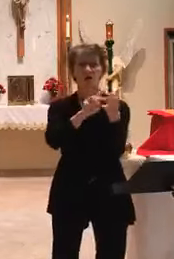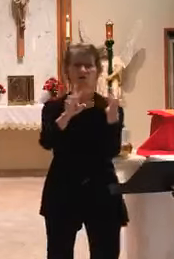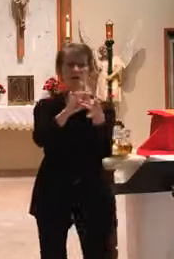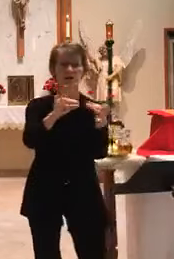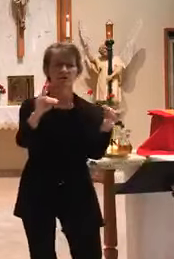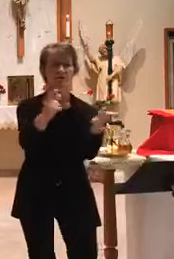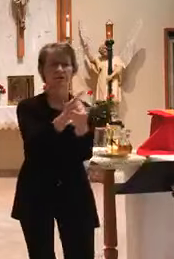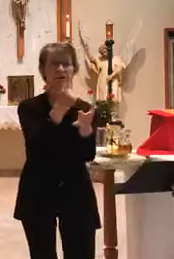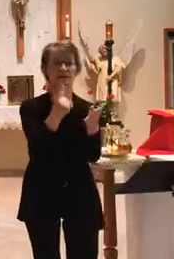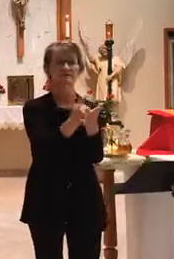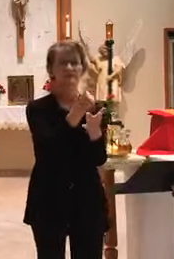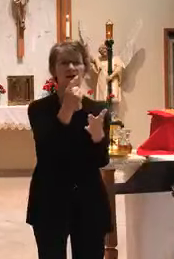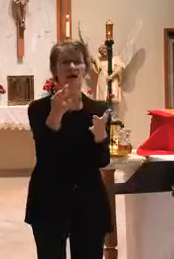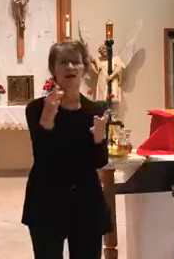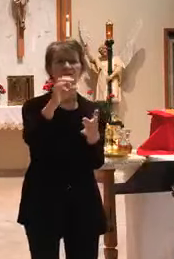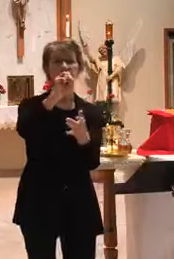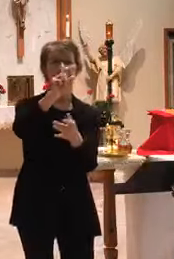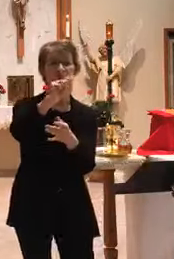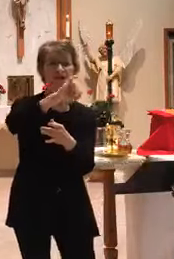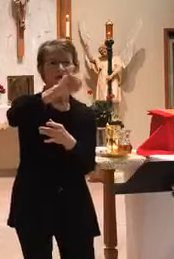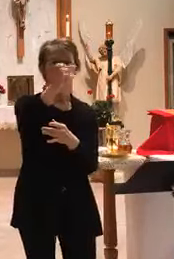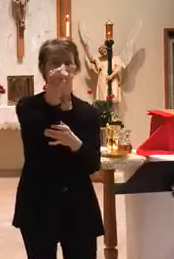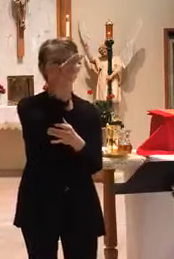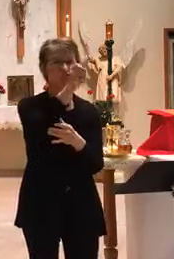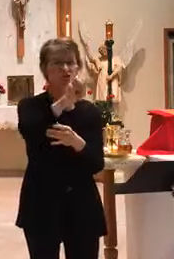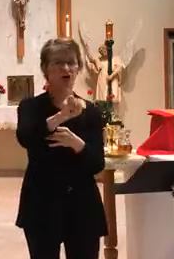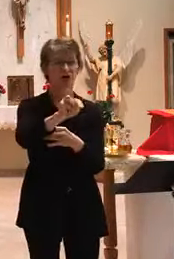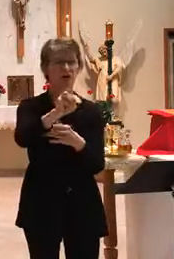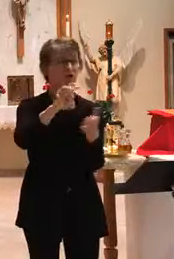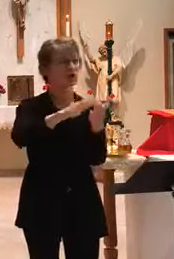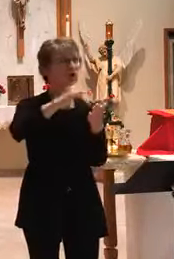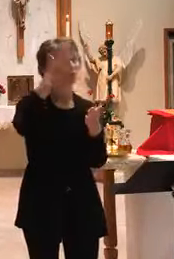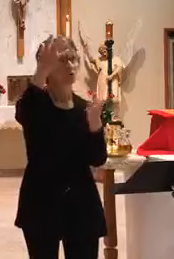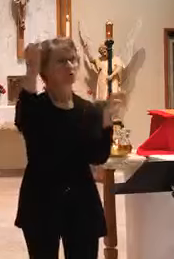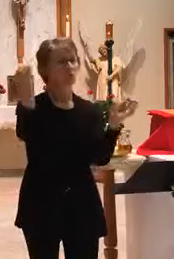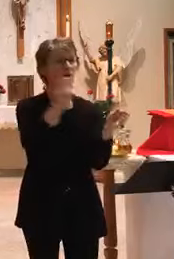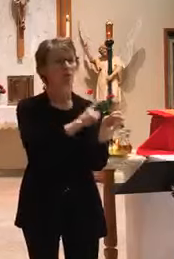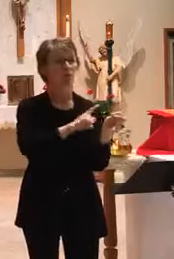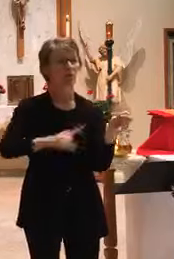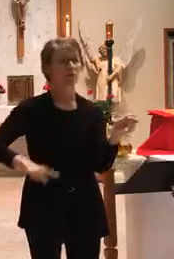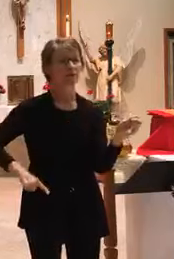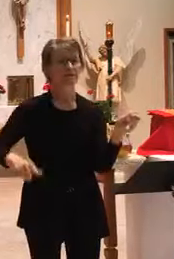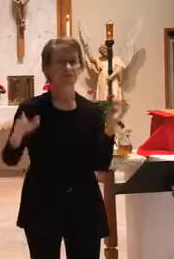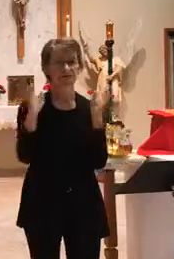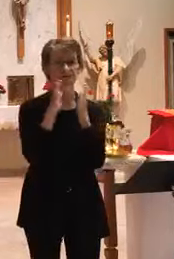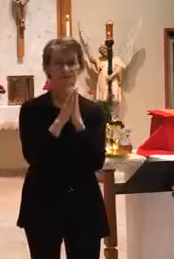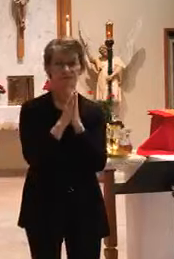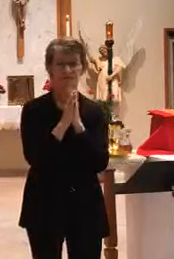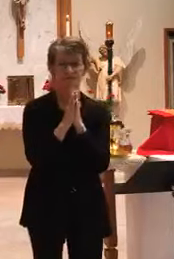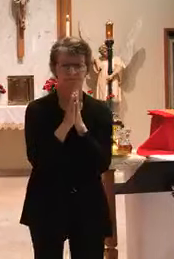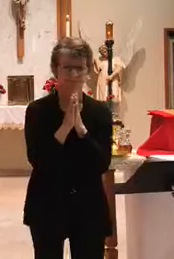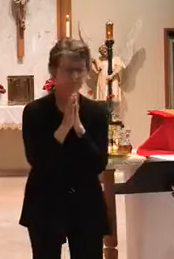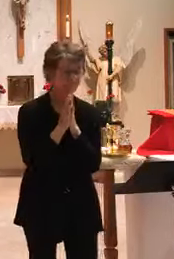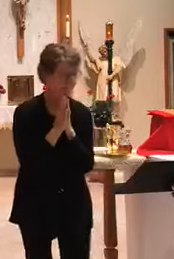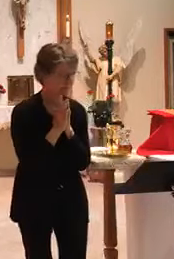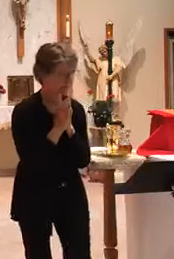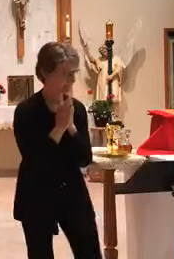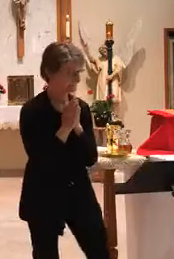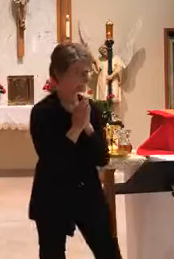From the Holy Gospel according to St. John. Glory to you, O Lord.